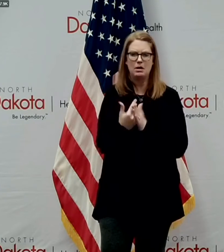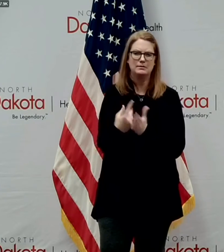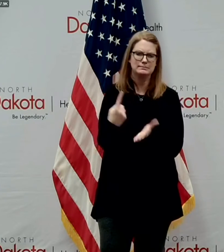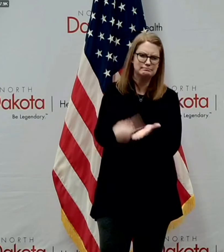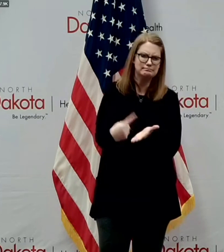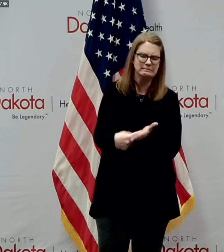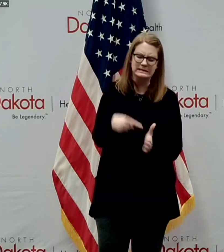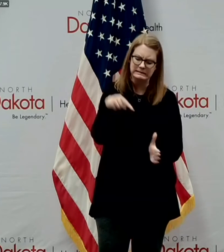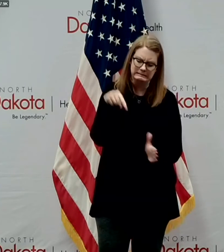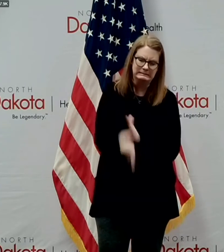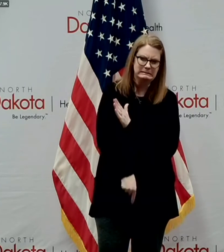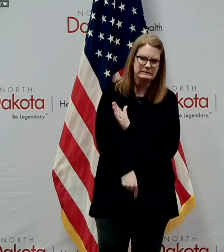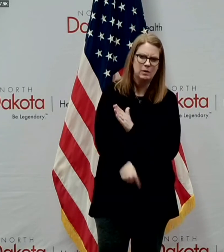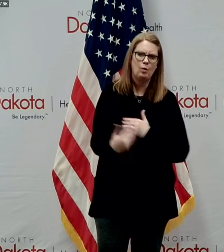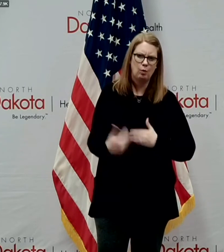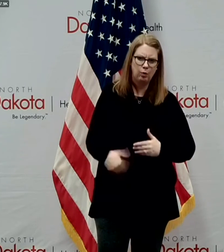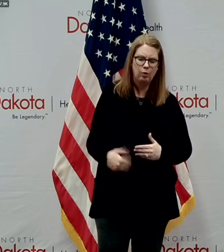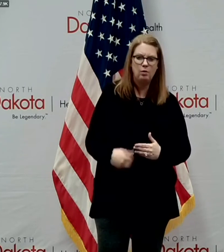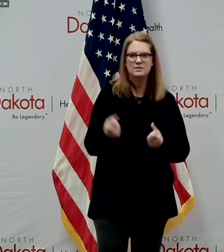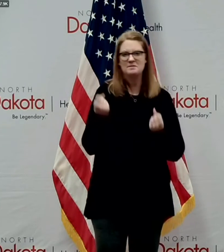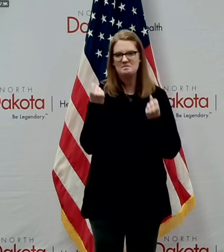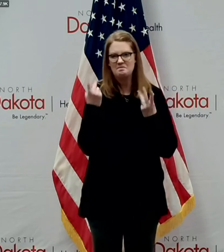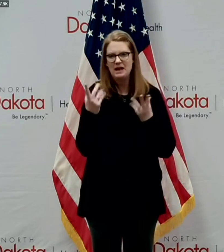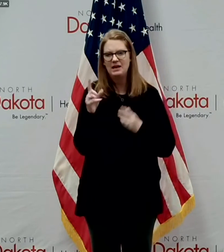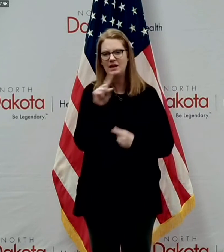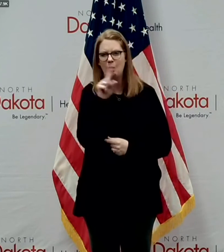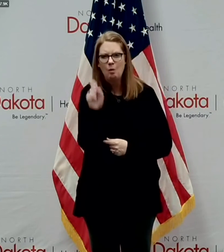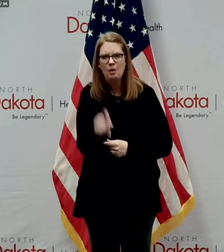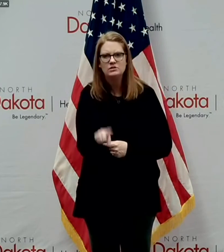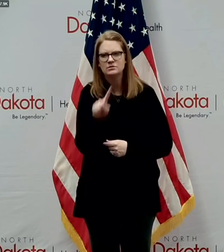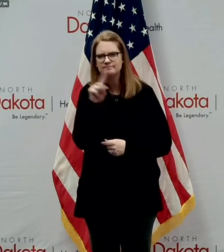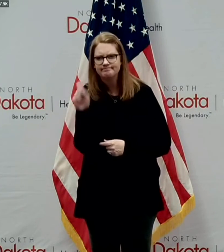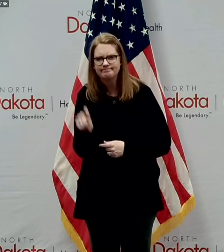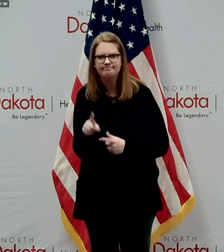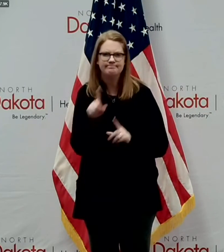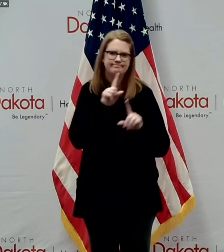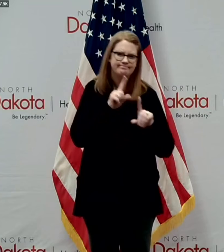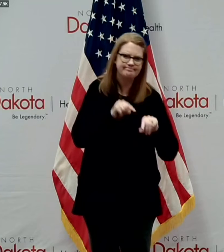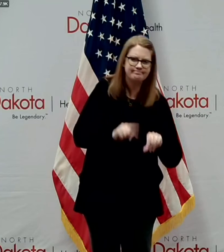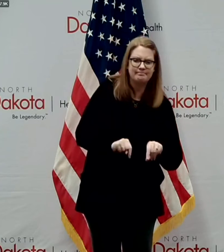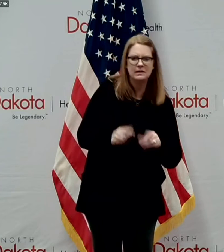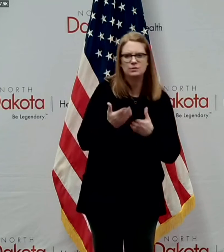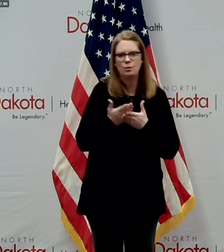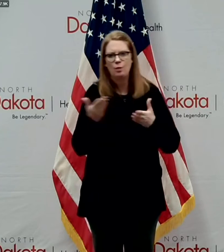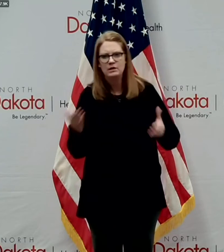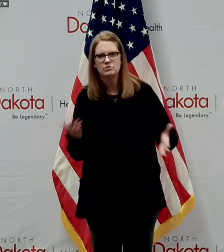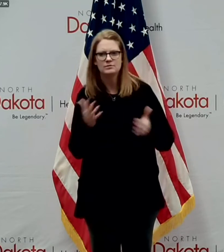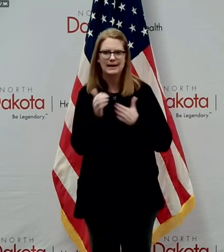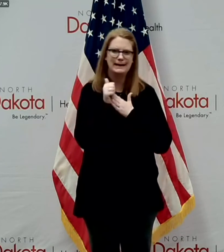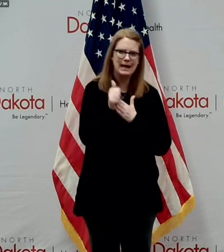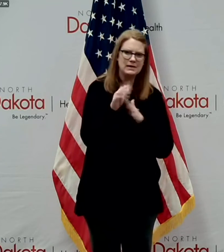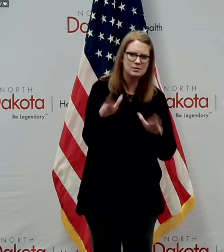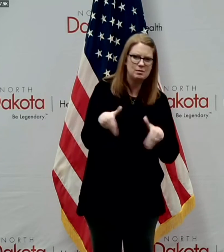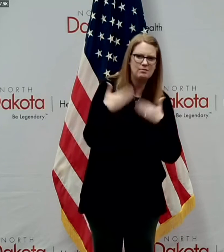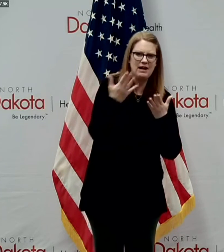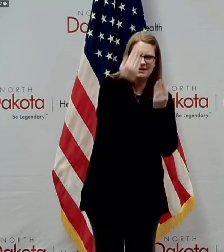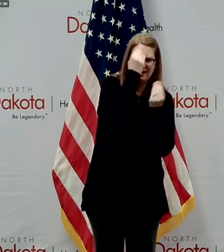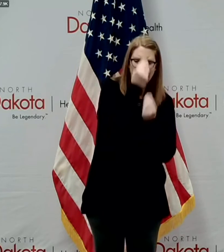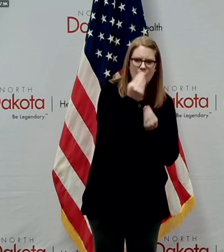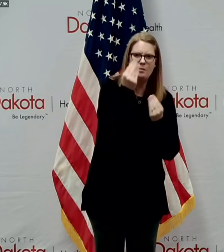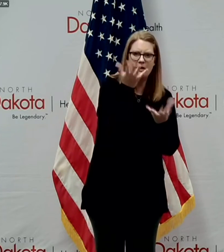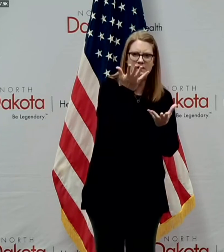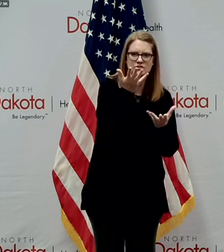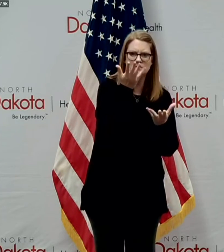And there's a wide array of questions and answers and resources and guidance information that we